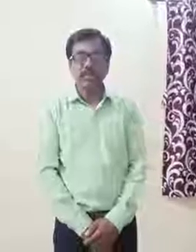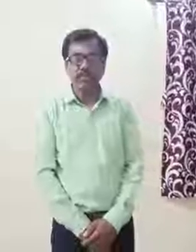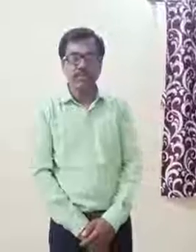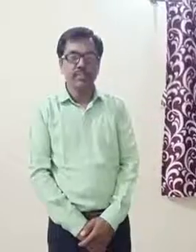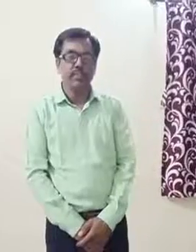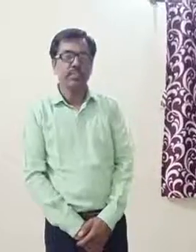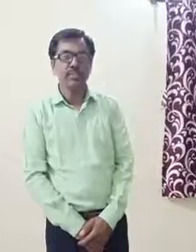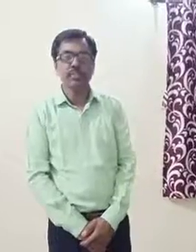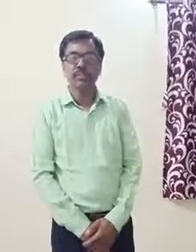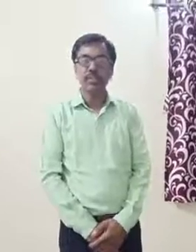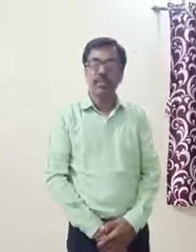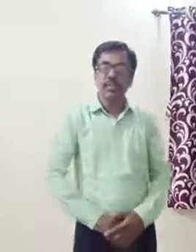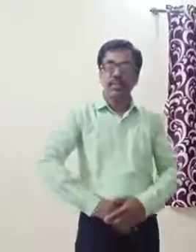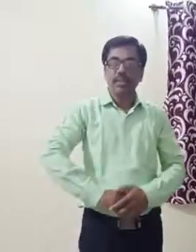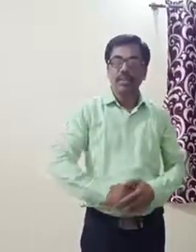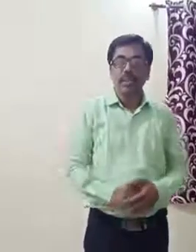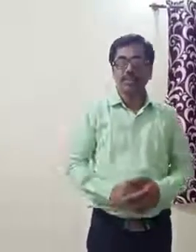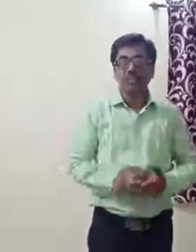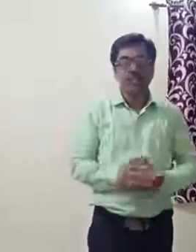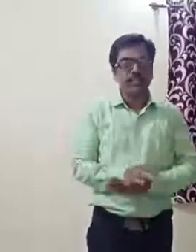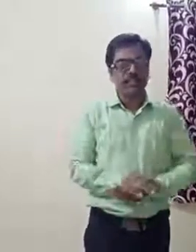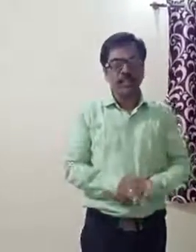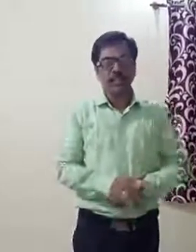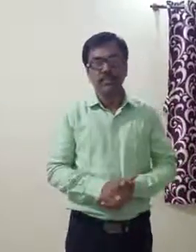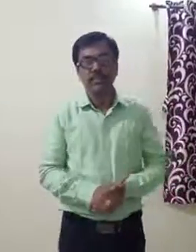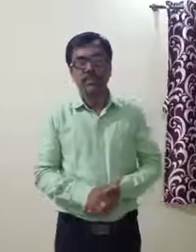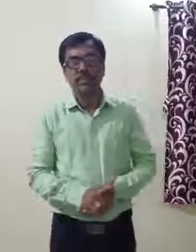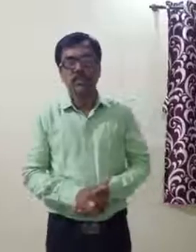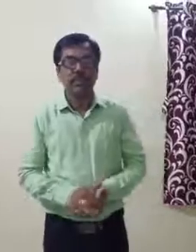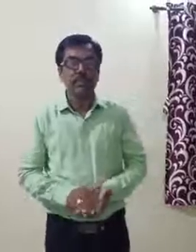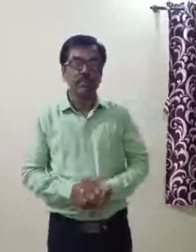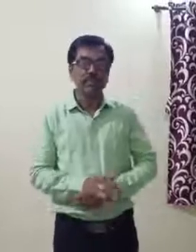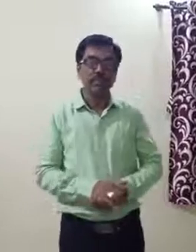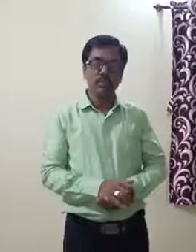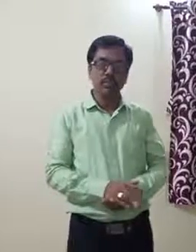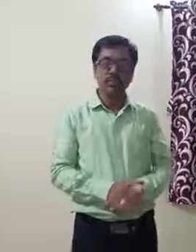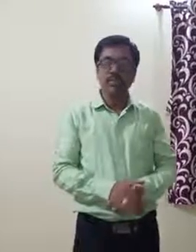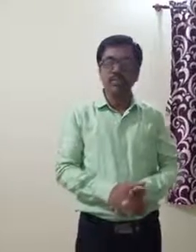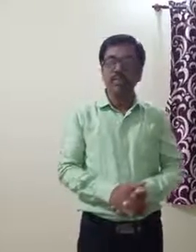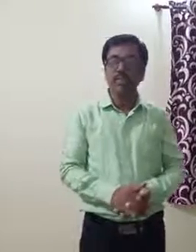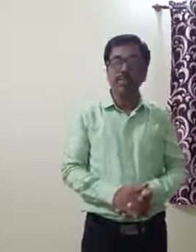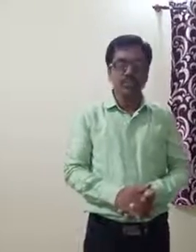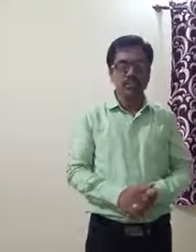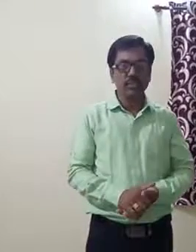Good evening, students. As we discussed yesterday I introduced the topic the rise of nationalism in